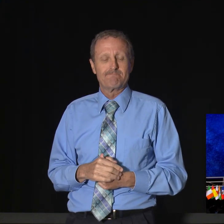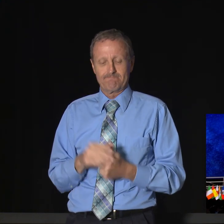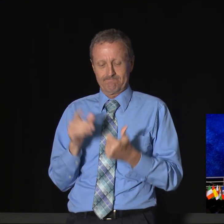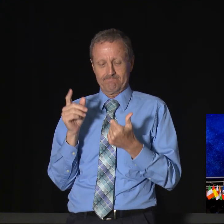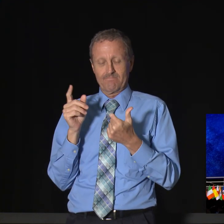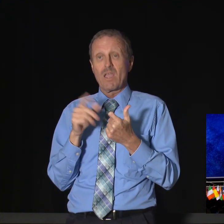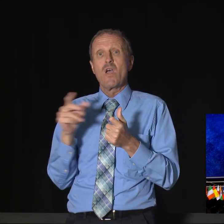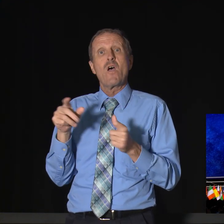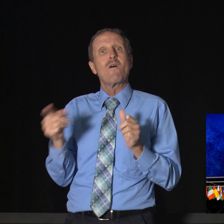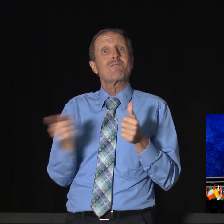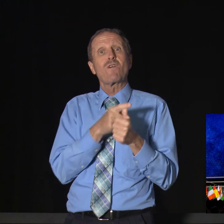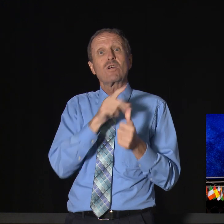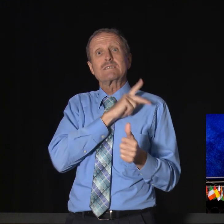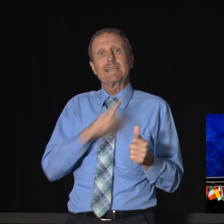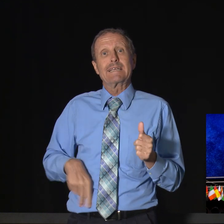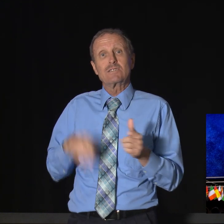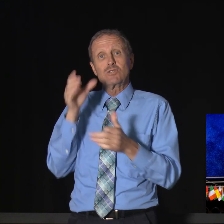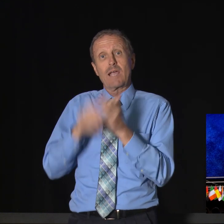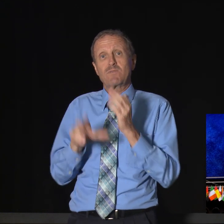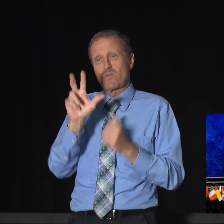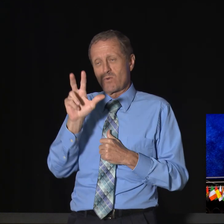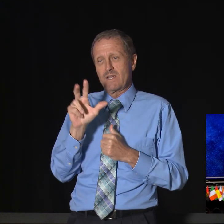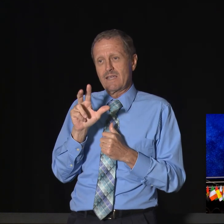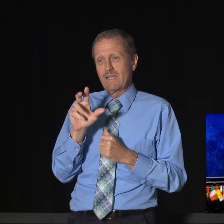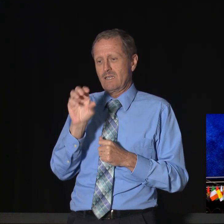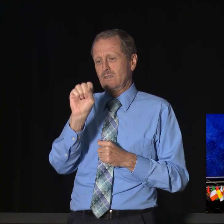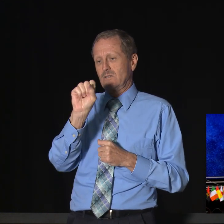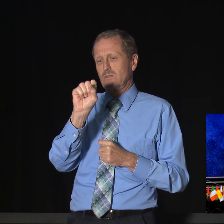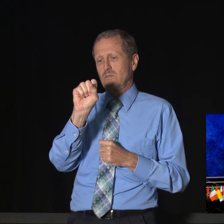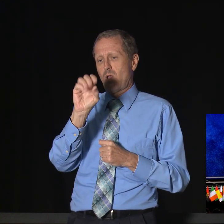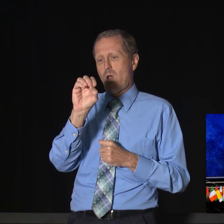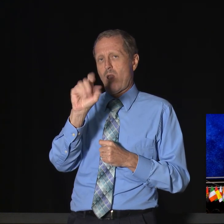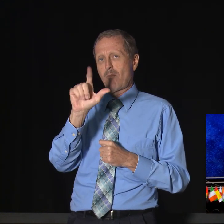In 1 Kings chapter 3, verse 9, Solomon says,